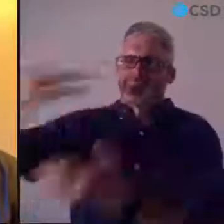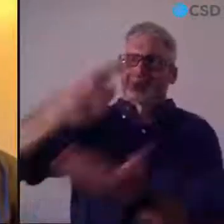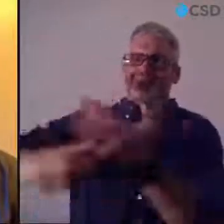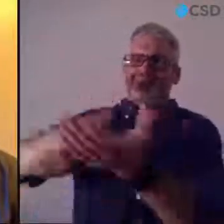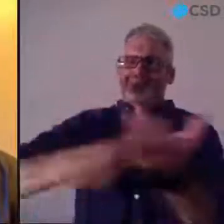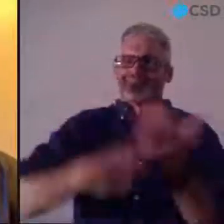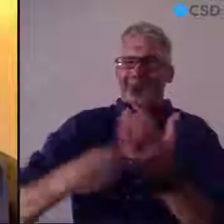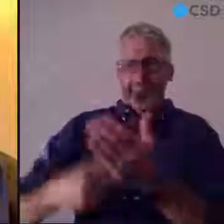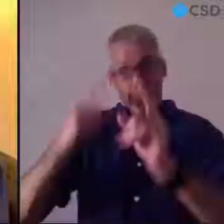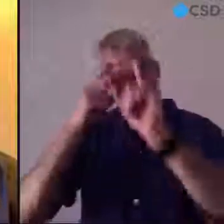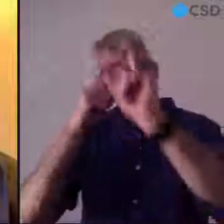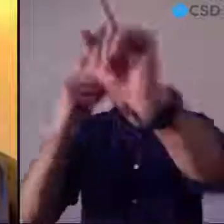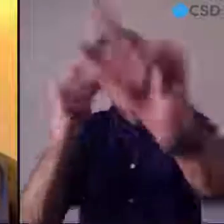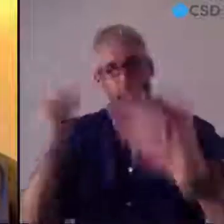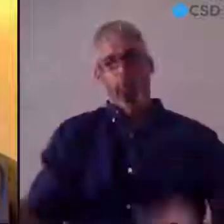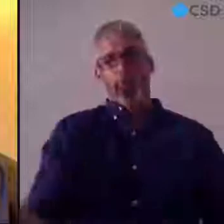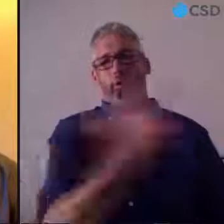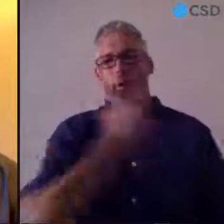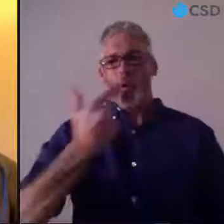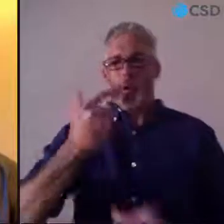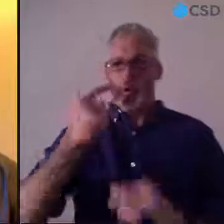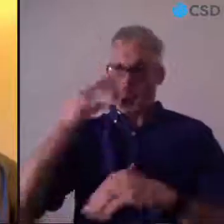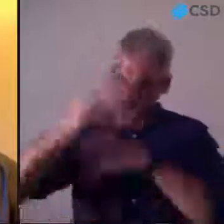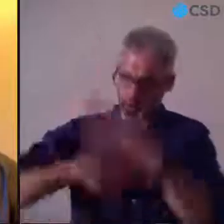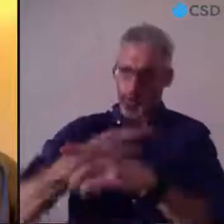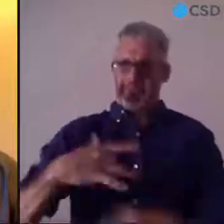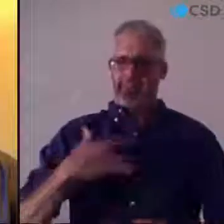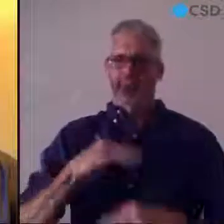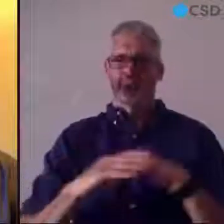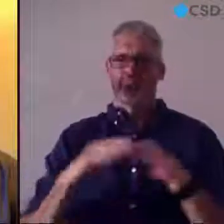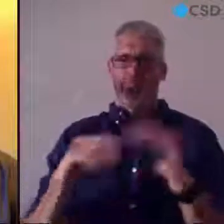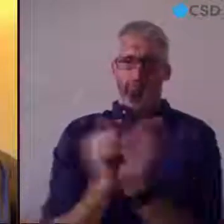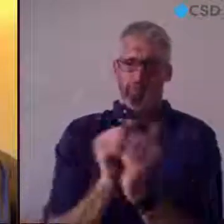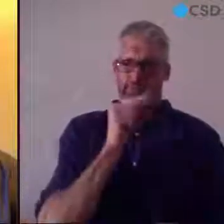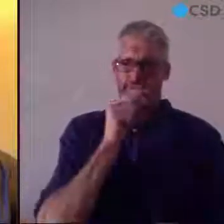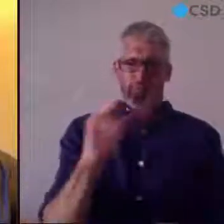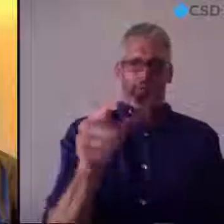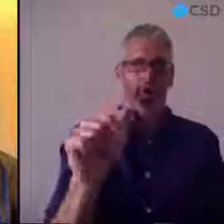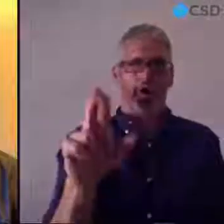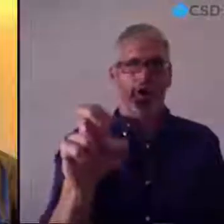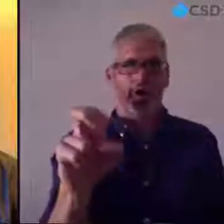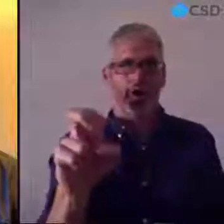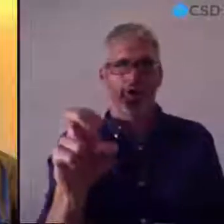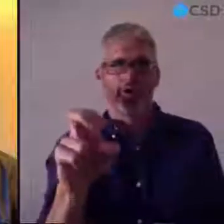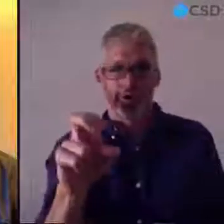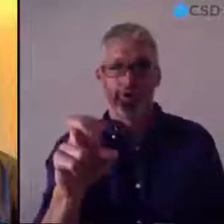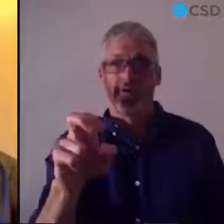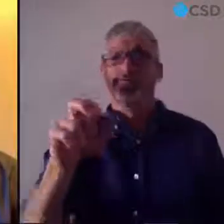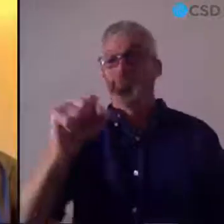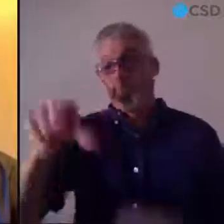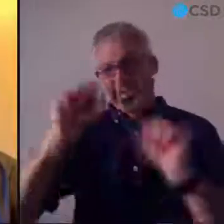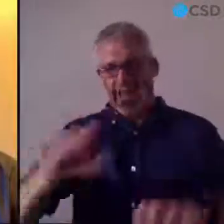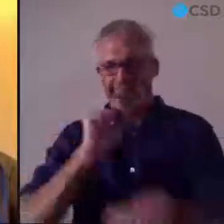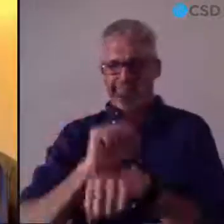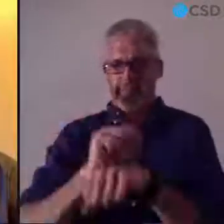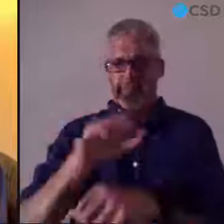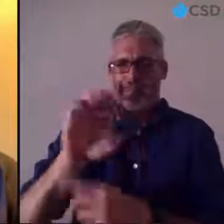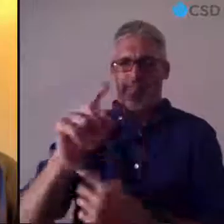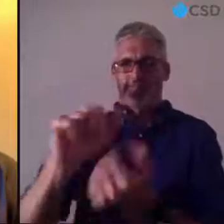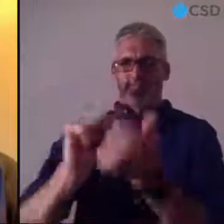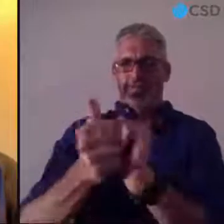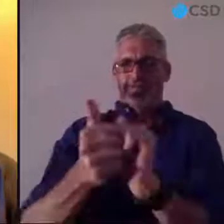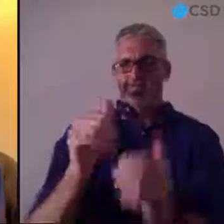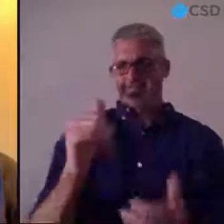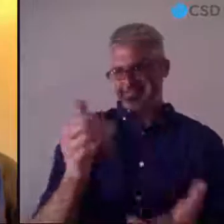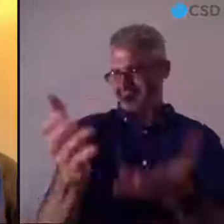post that too. We want to share with each other, just generate the discussion. The intent being the whole world feeling comfortable with who we